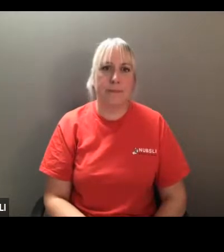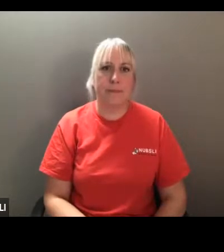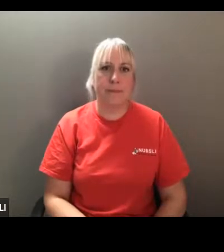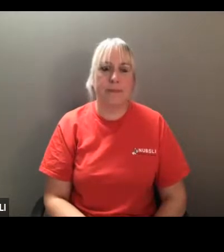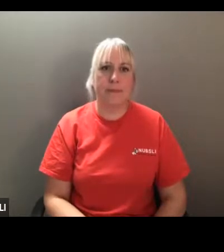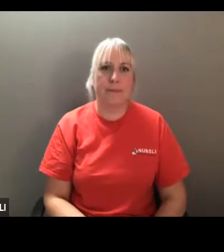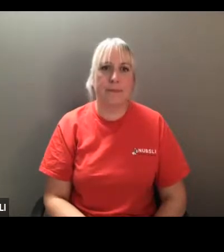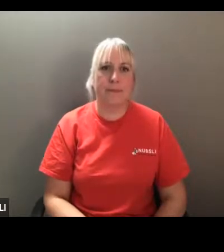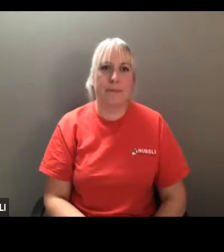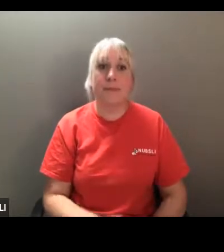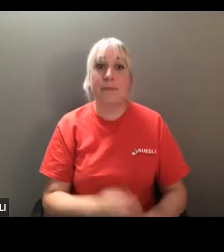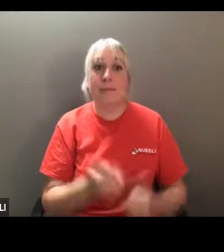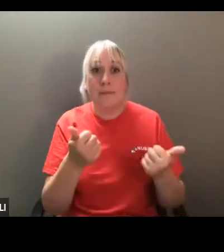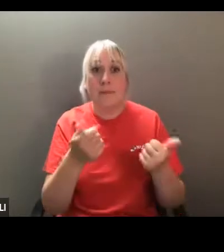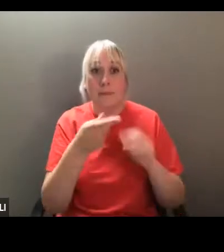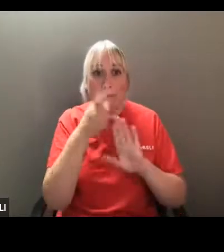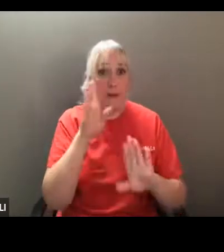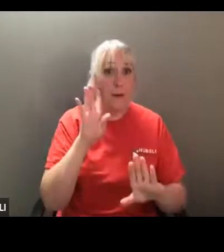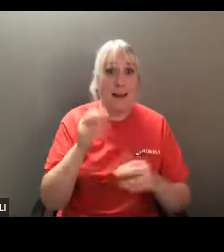So, can you hear me?